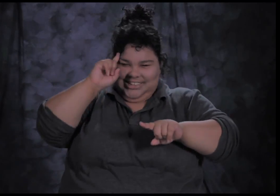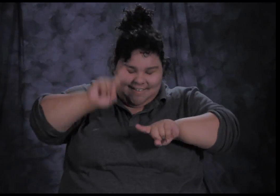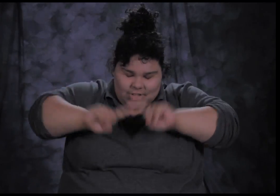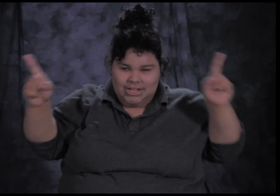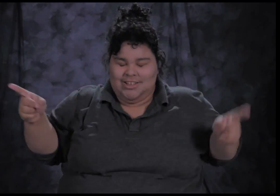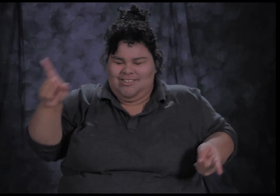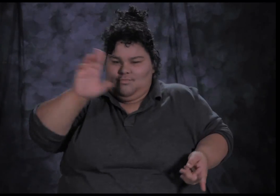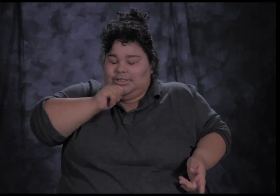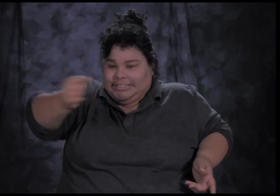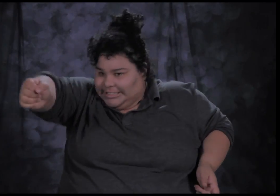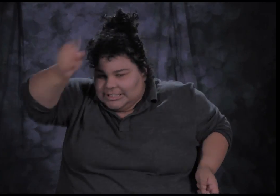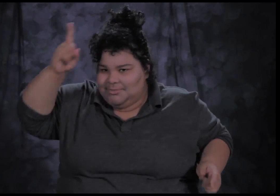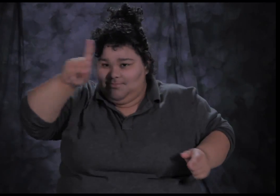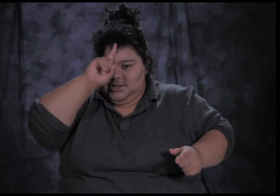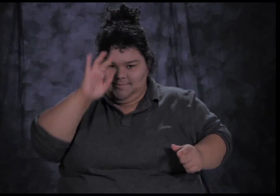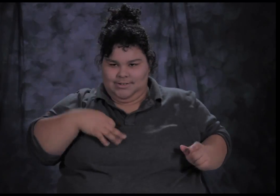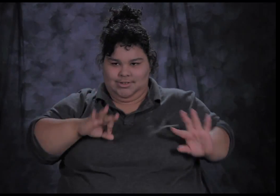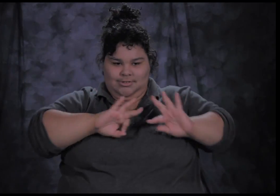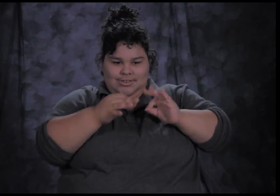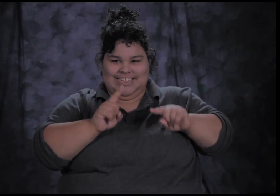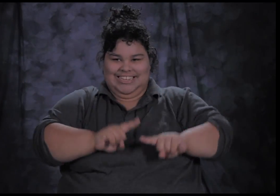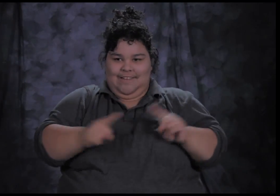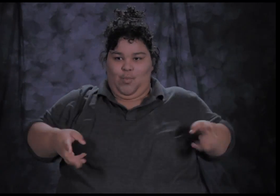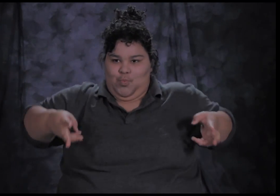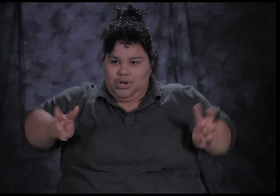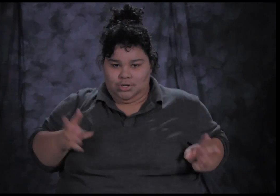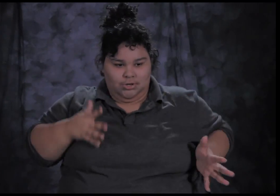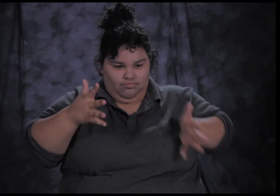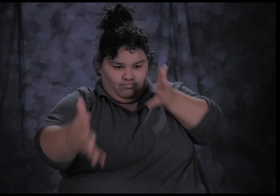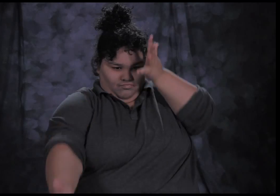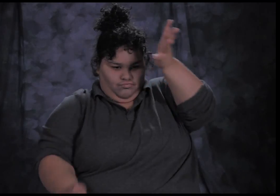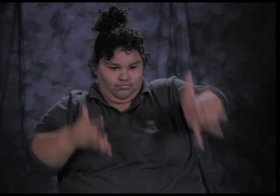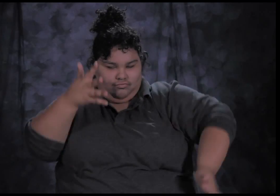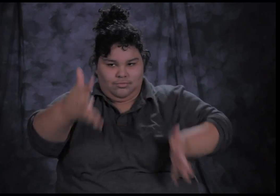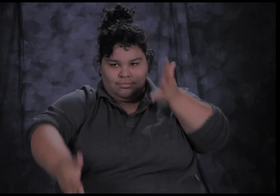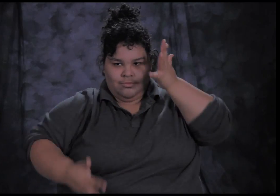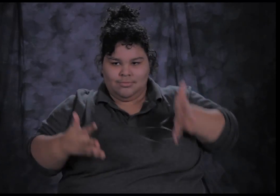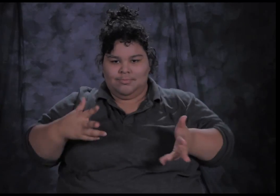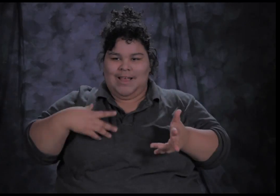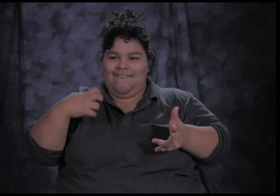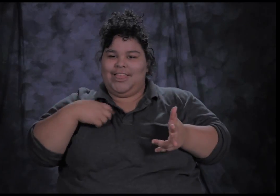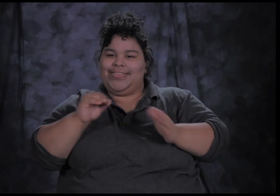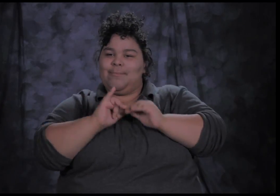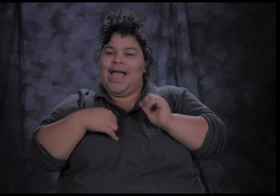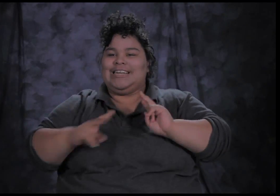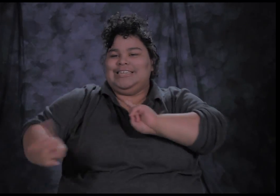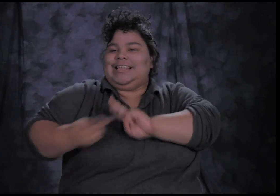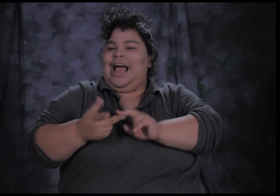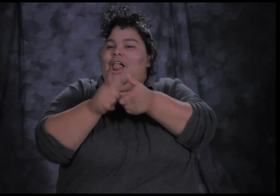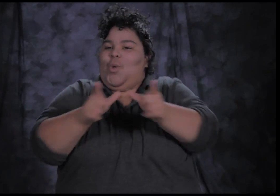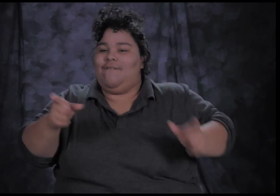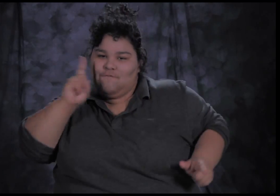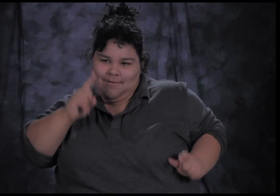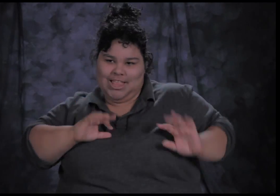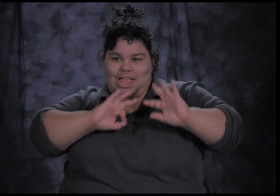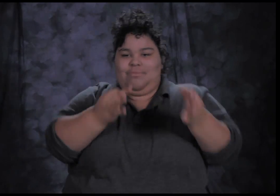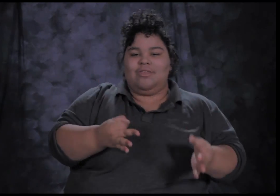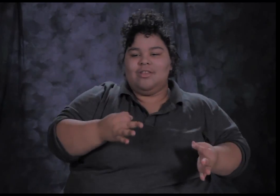It was so different. We had our own way of communicating. And most of them didn't sign, they just talked. And I'd have to remind